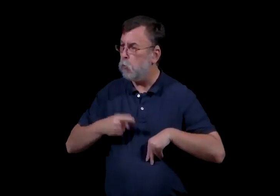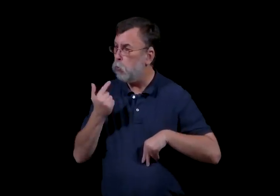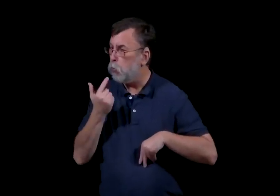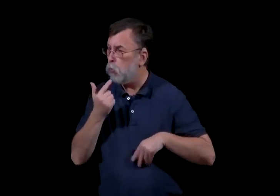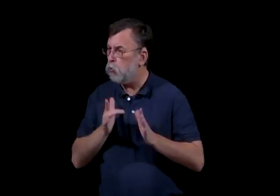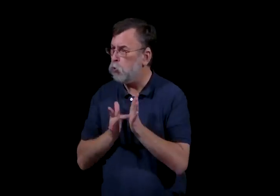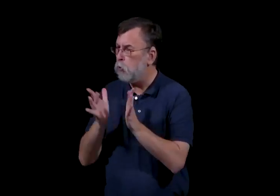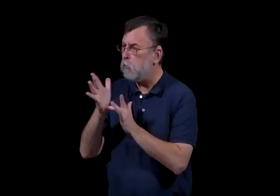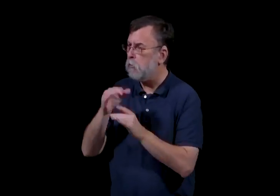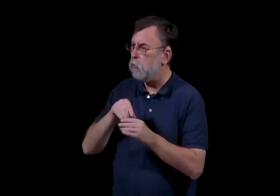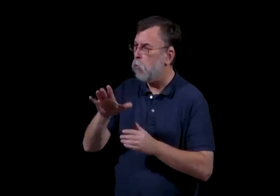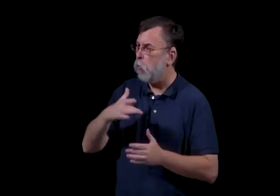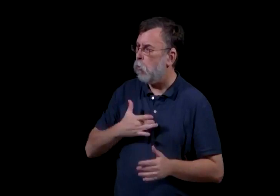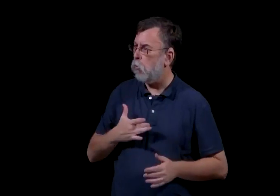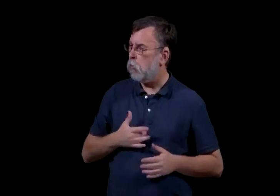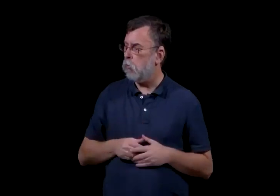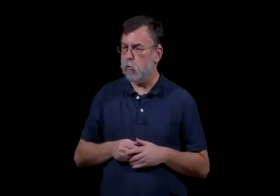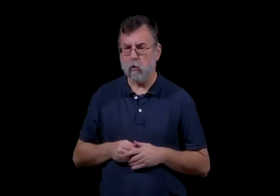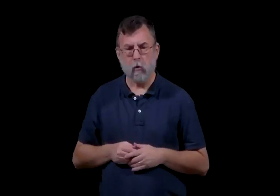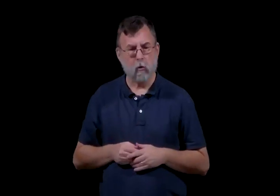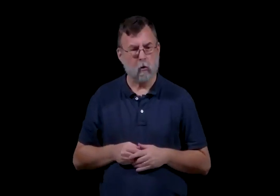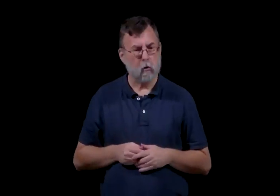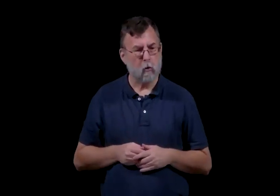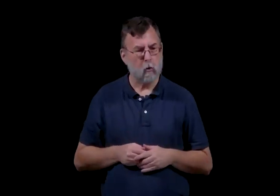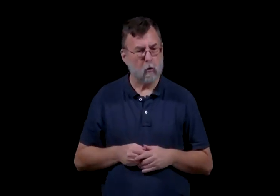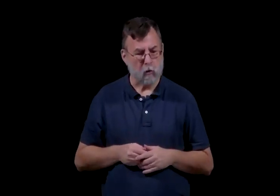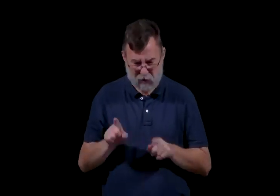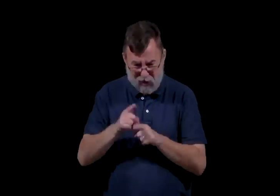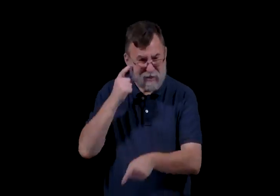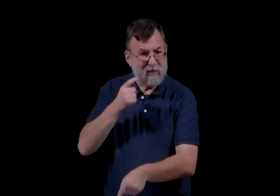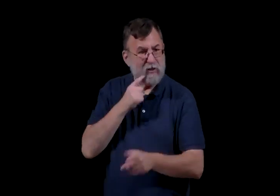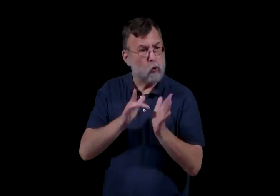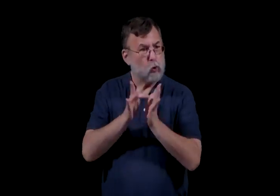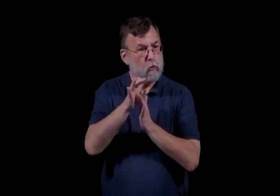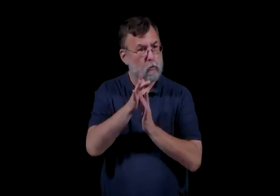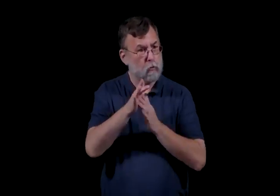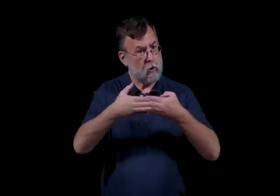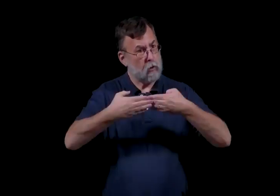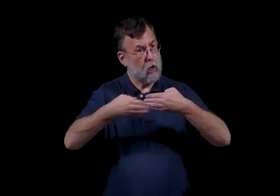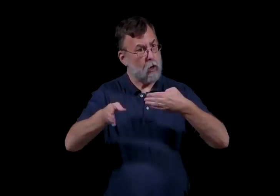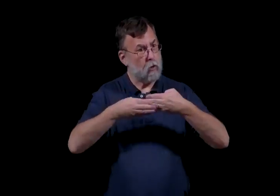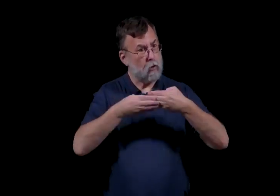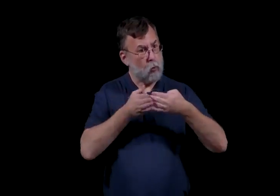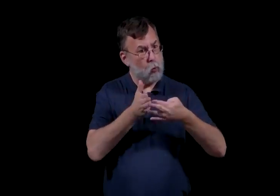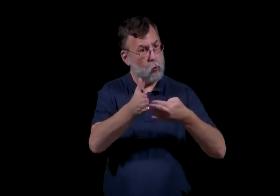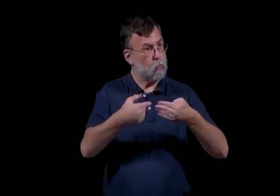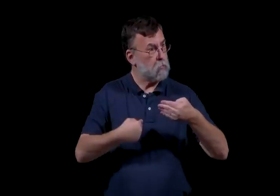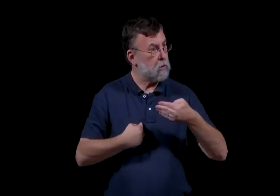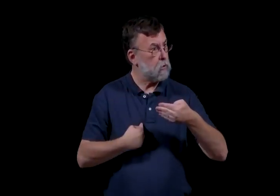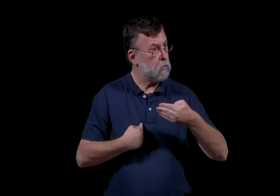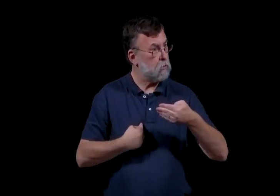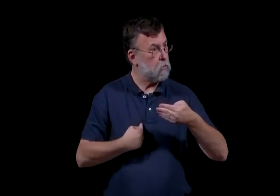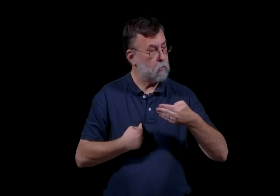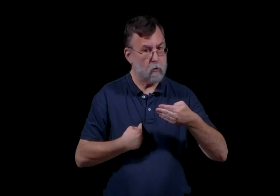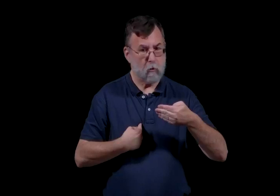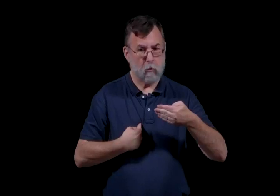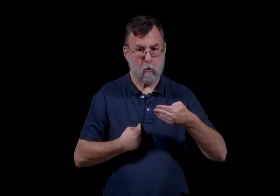Because you have accepted him as your personal Lord and Savior. means that you are part of his flock.